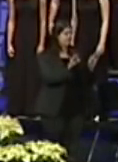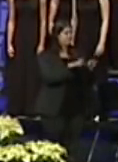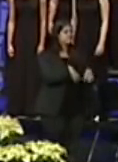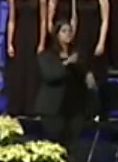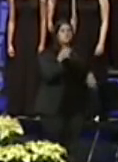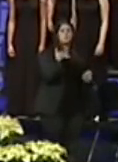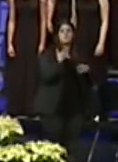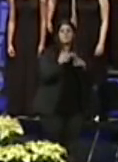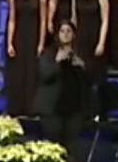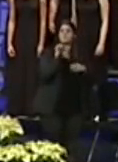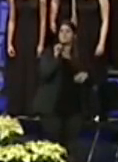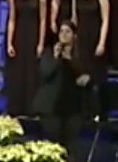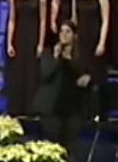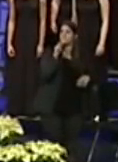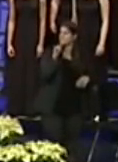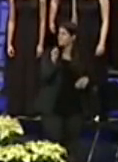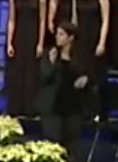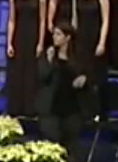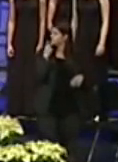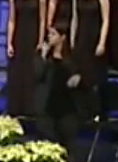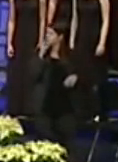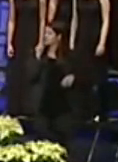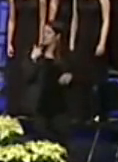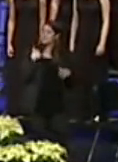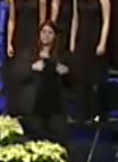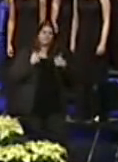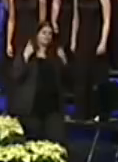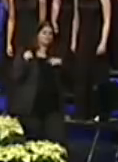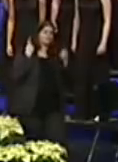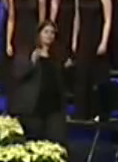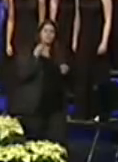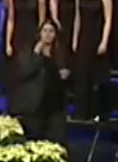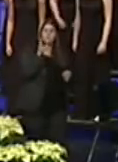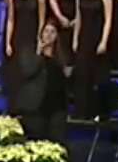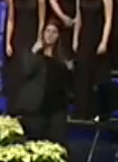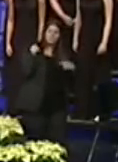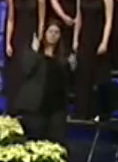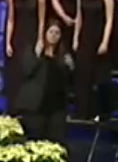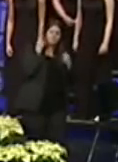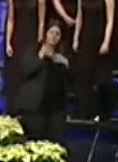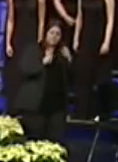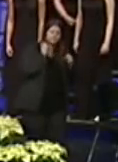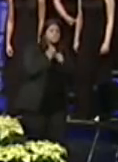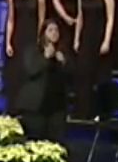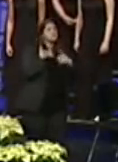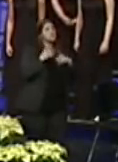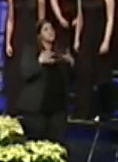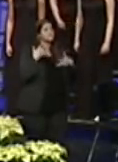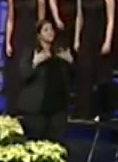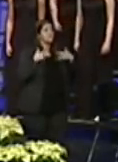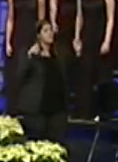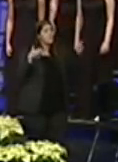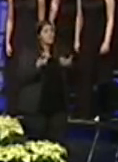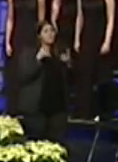My name is Ainy Haider-Shah. I'm a longtime resident of Howard County. I'm excited to welcome you all to the